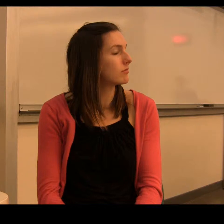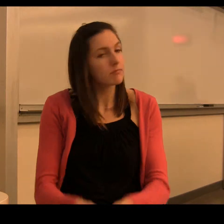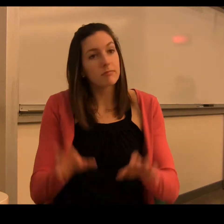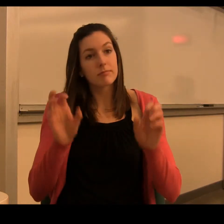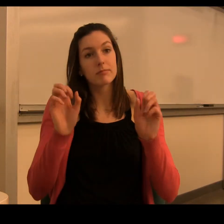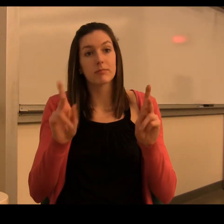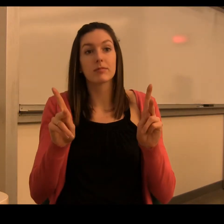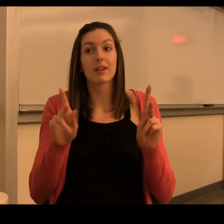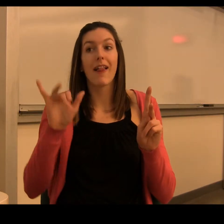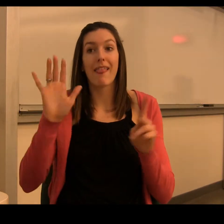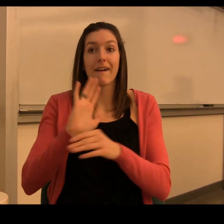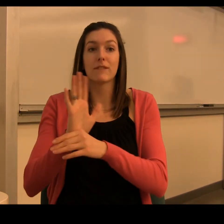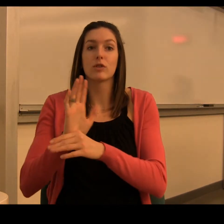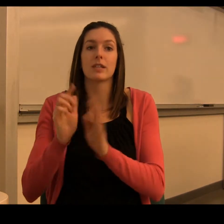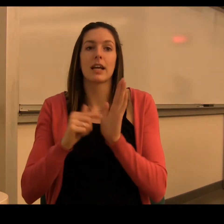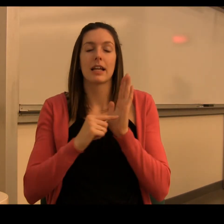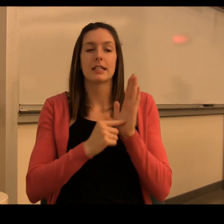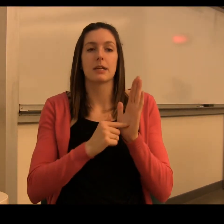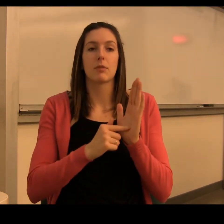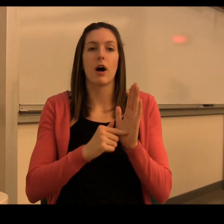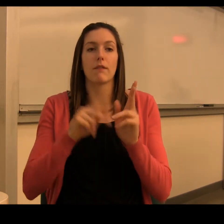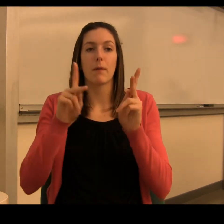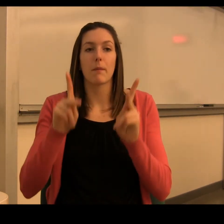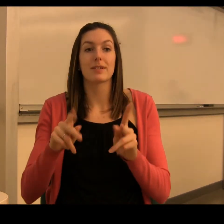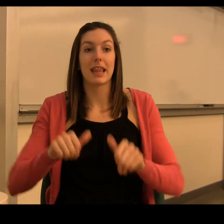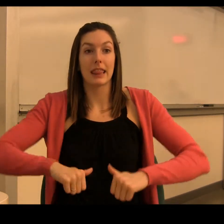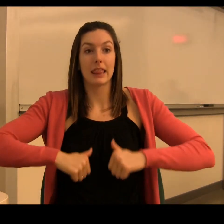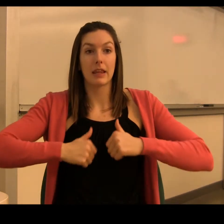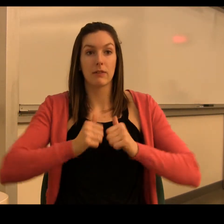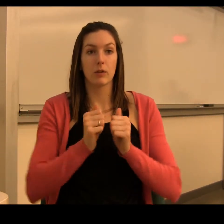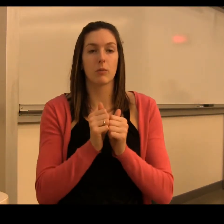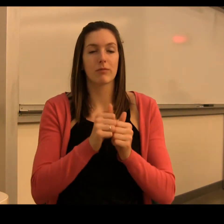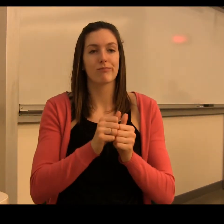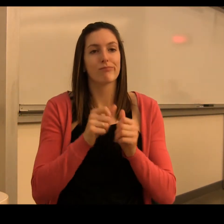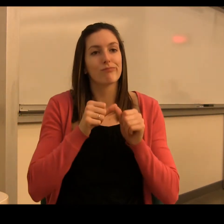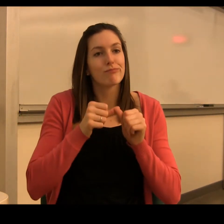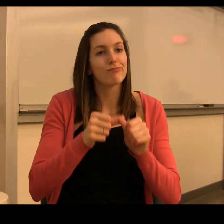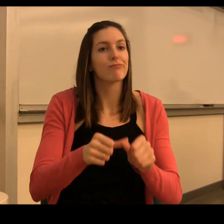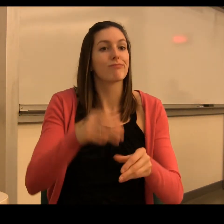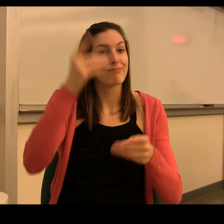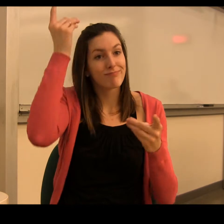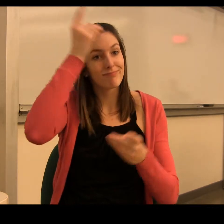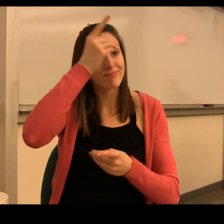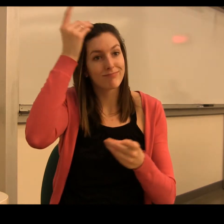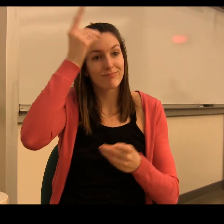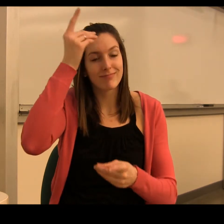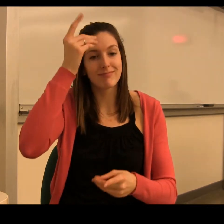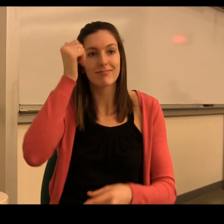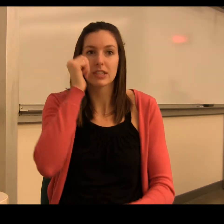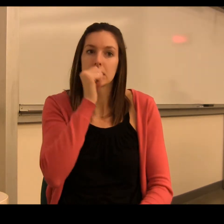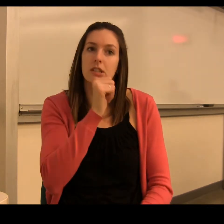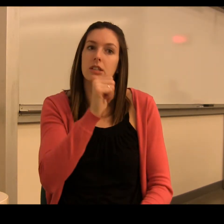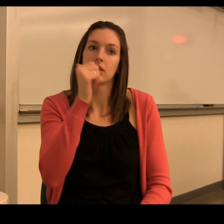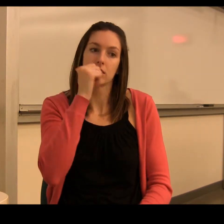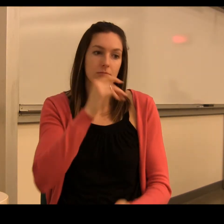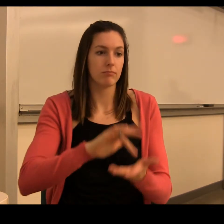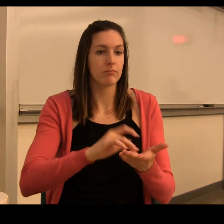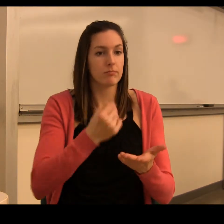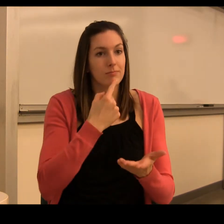Example of a person living with a chronic disease that every day they have to take pills or injections,